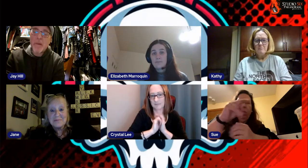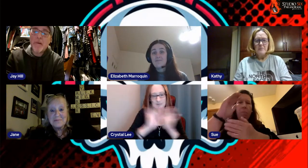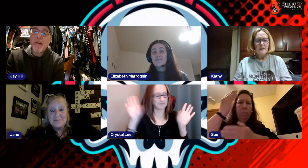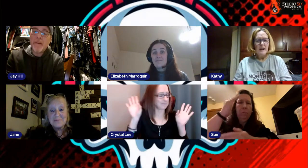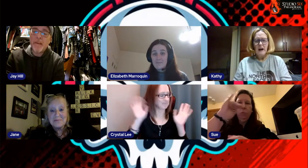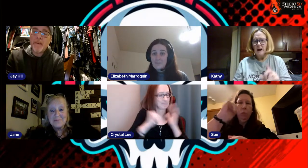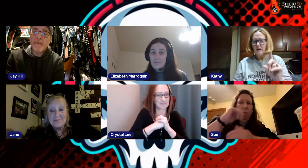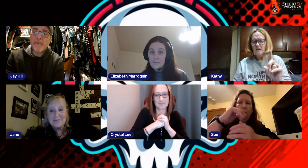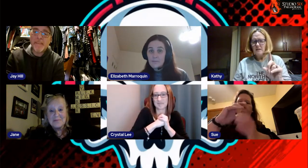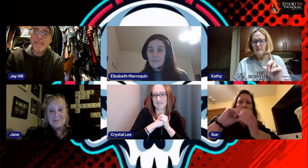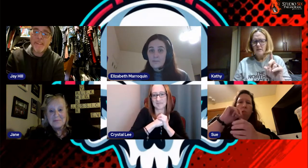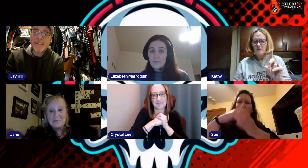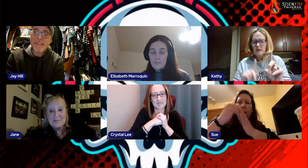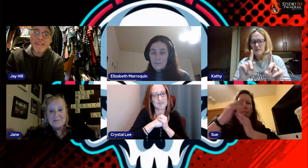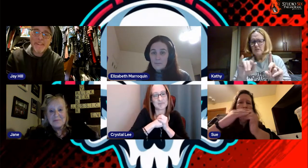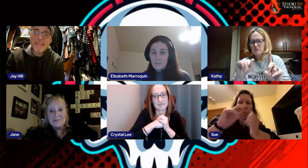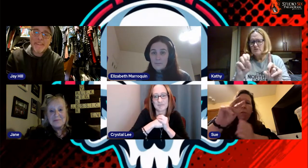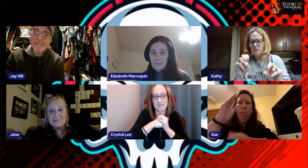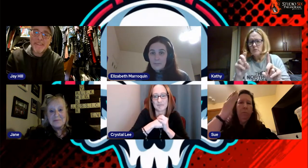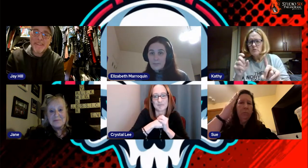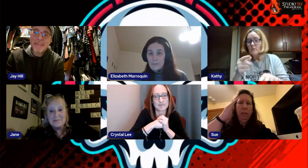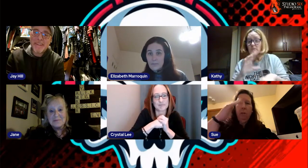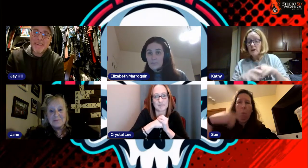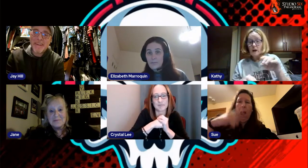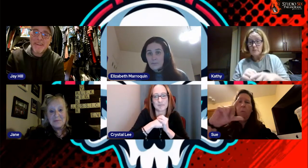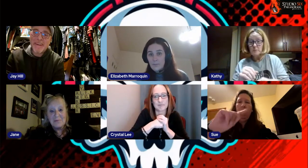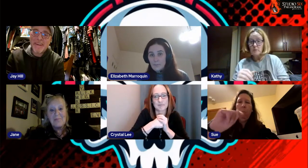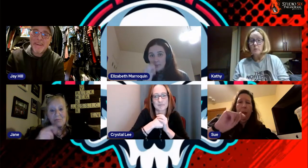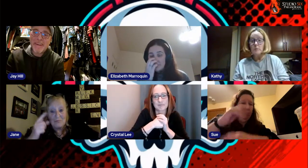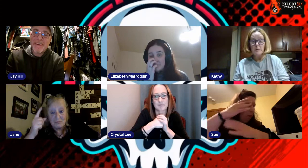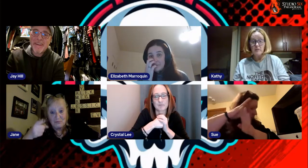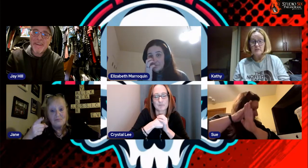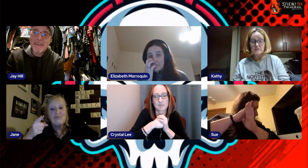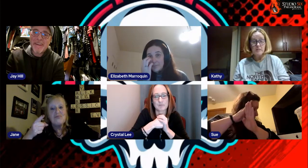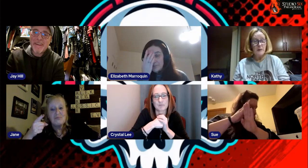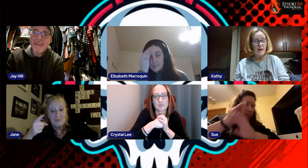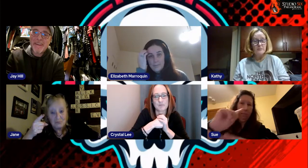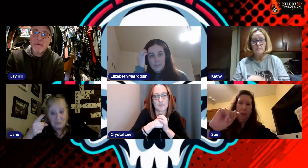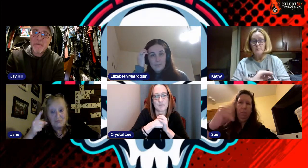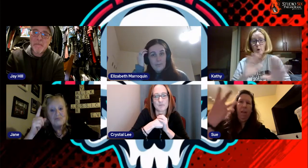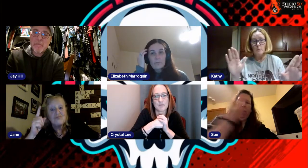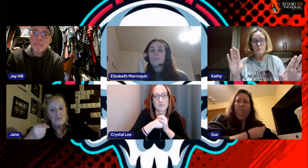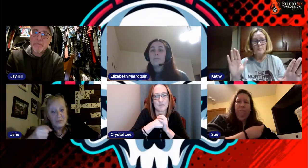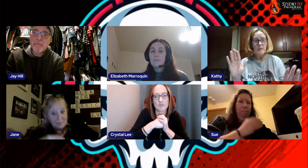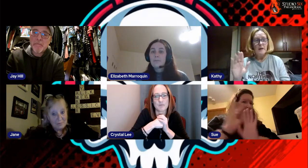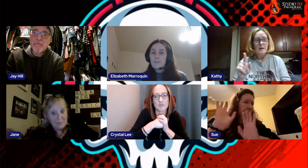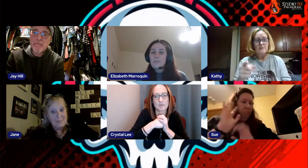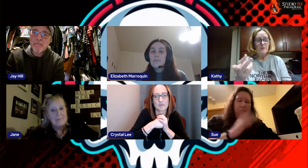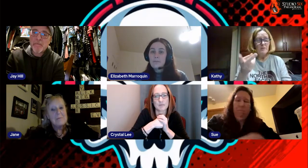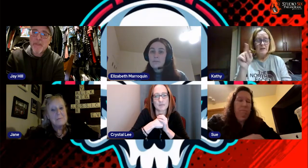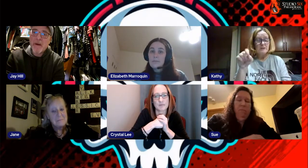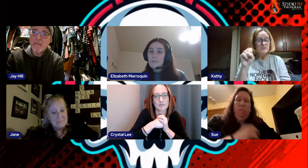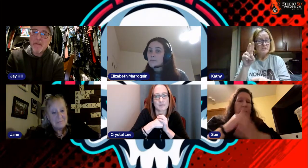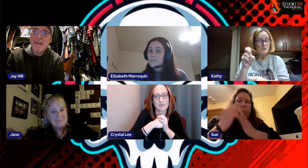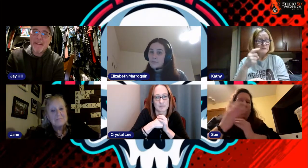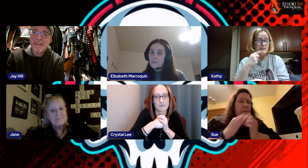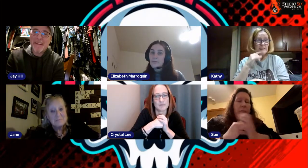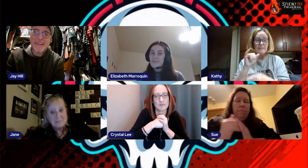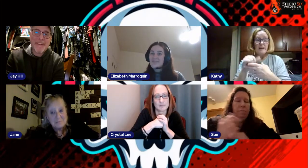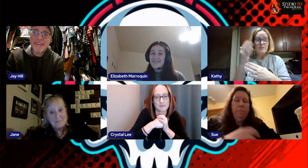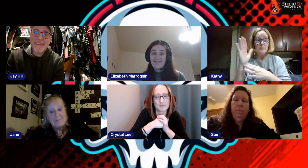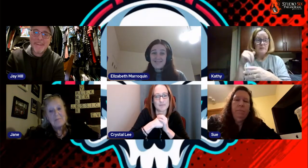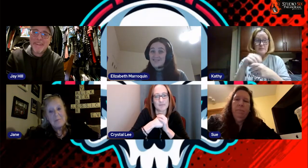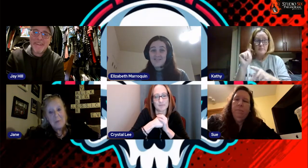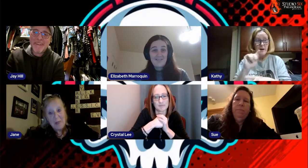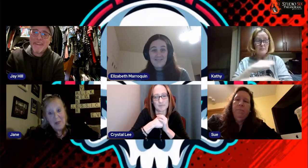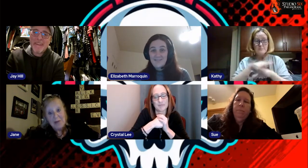Nope. I don't blame her. Hold on. Sue, you don't feel comfortable doing with mirrors in the bathroom? Nope. So nope. She was saying